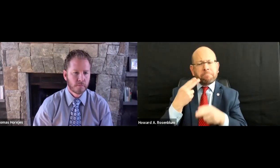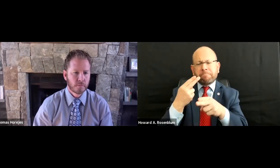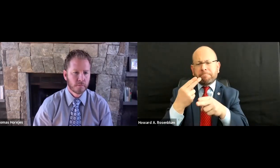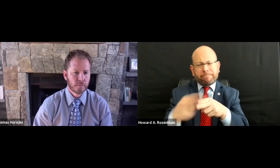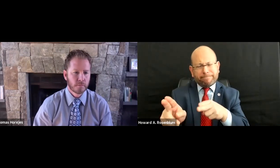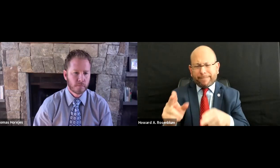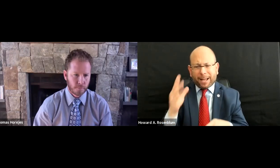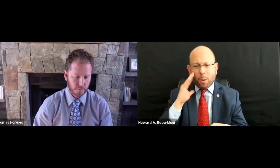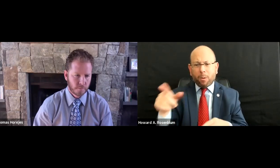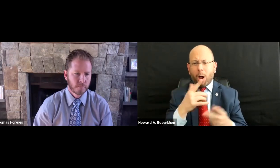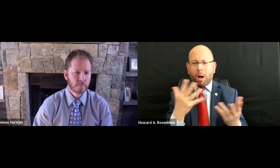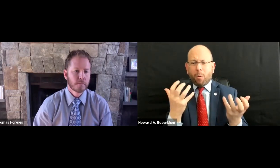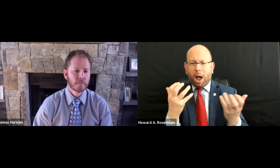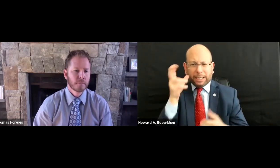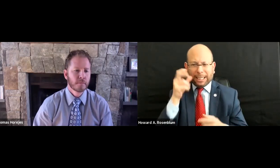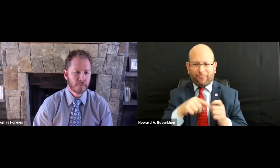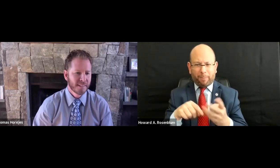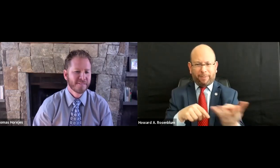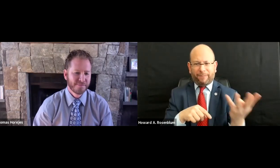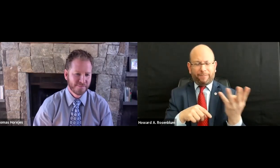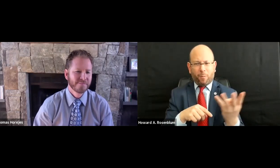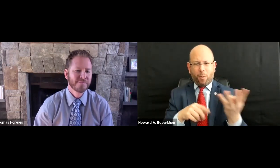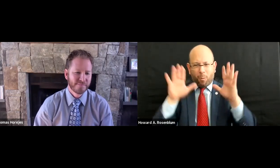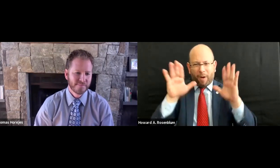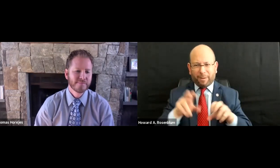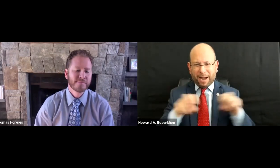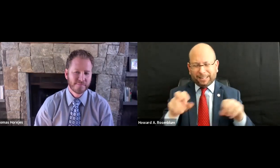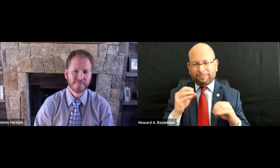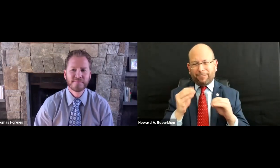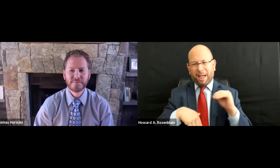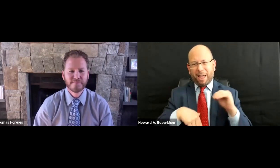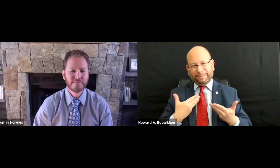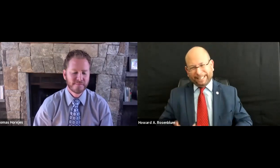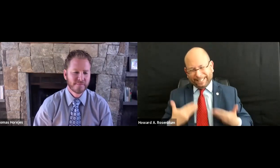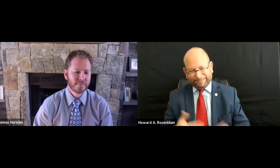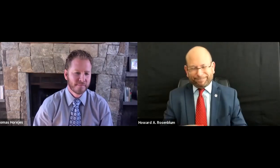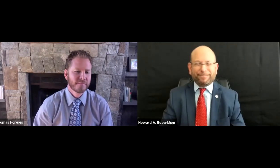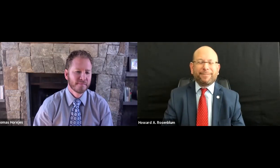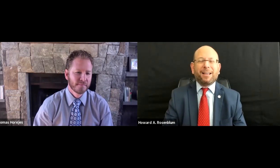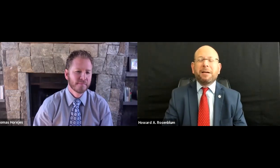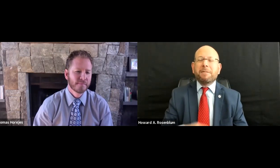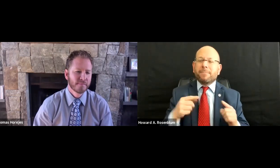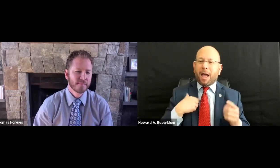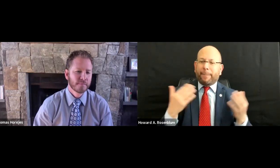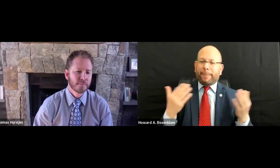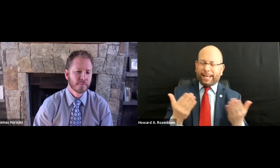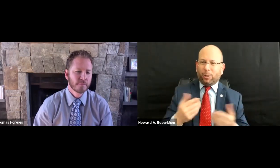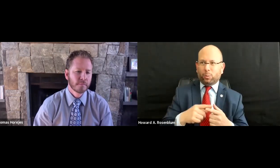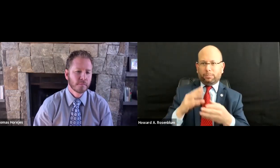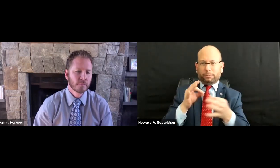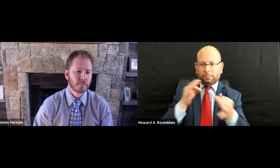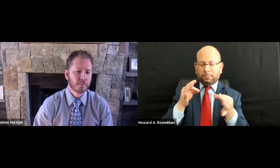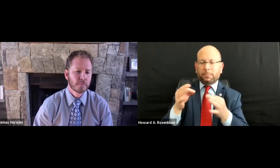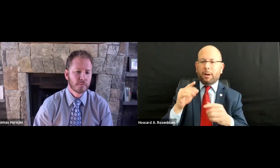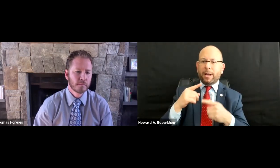it is so important for them to have access for their success in the workplace. But I really want to look forward to listening to our 4 wonderful panelists